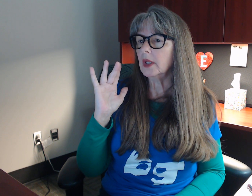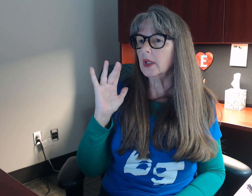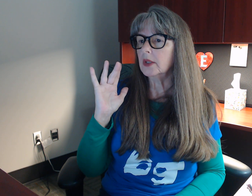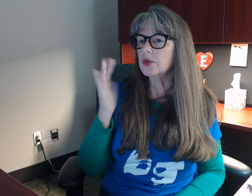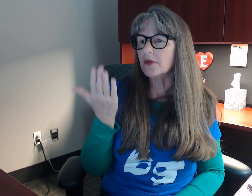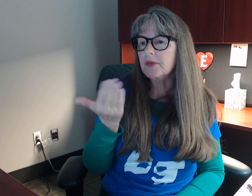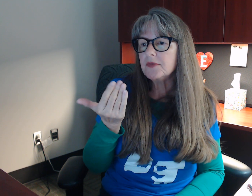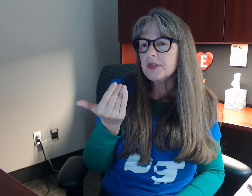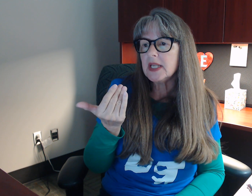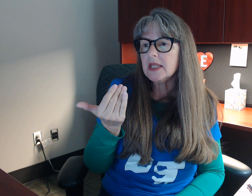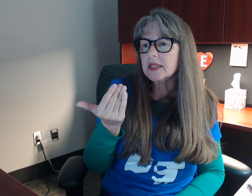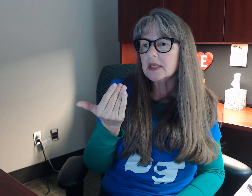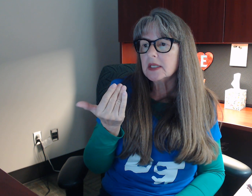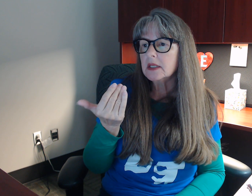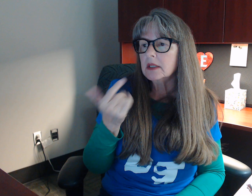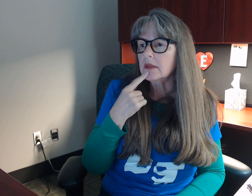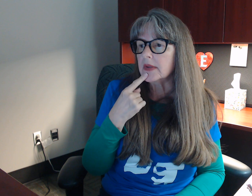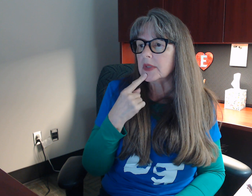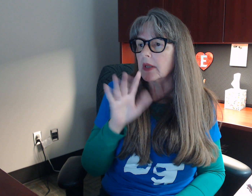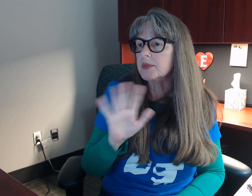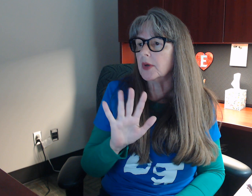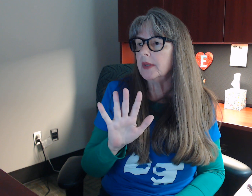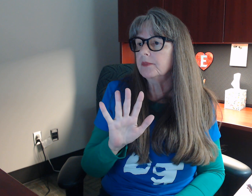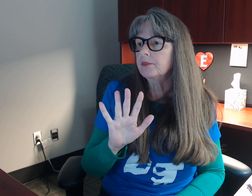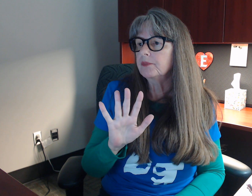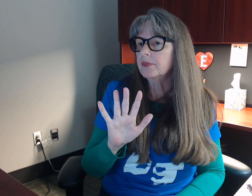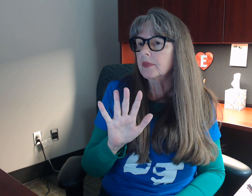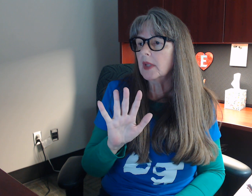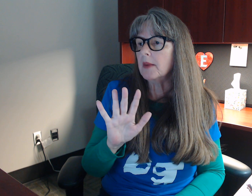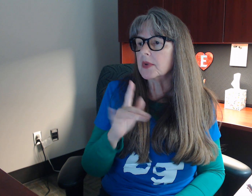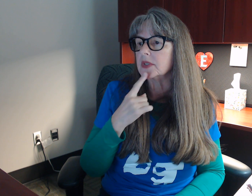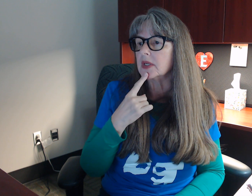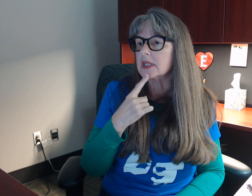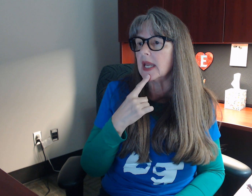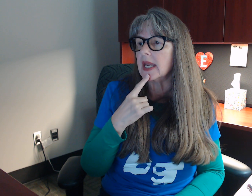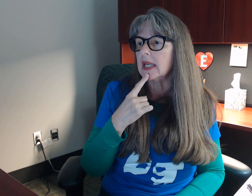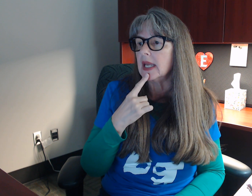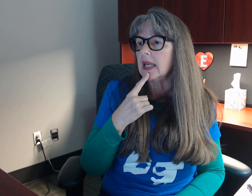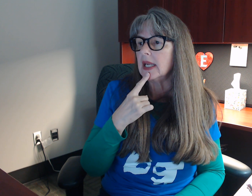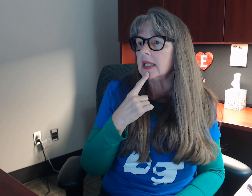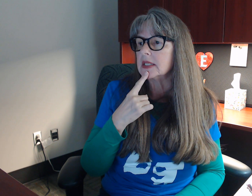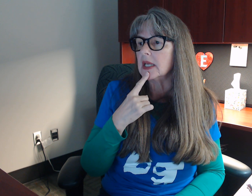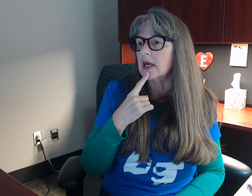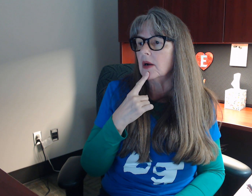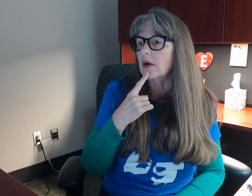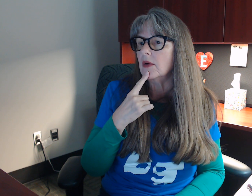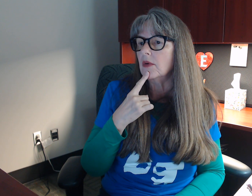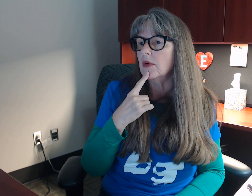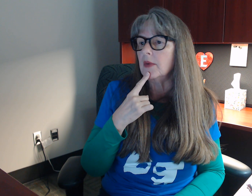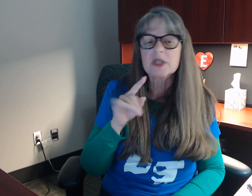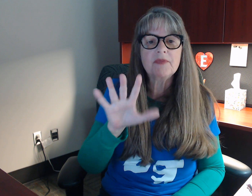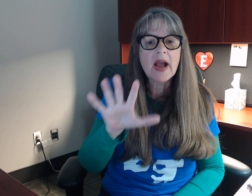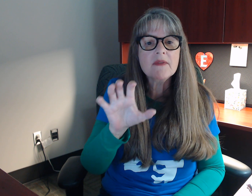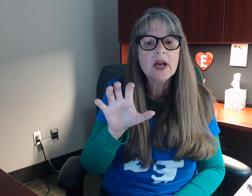to the 15th. No, let's see. I'm sorry. I'm just going to say it was